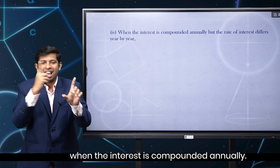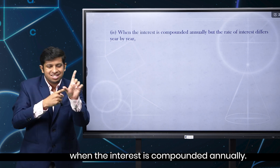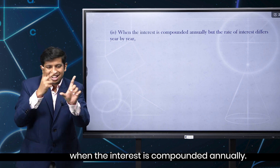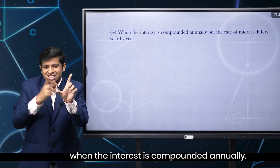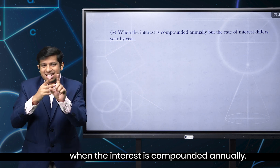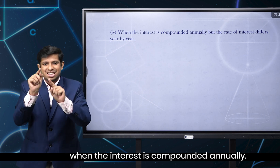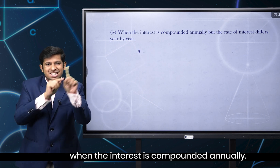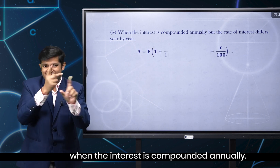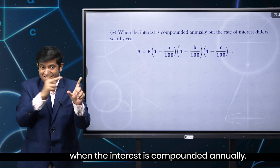We have